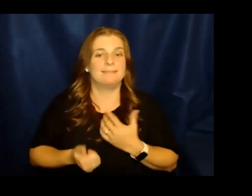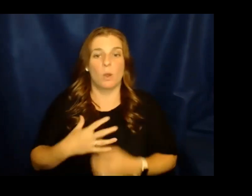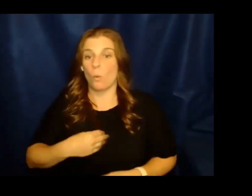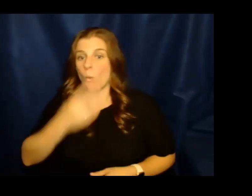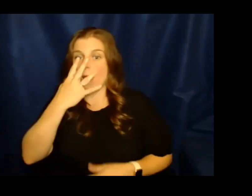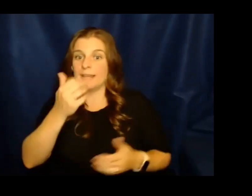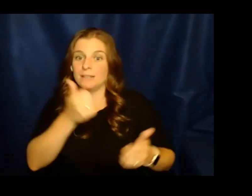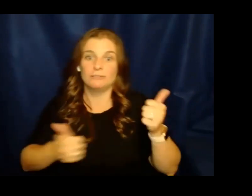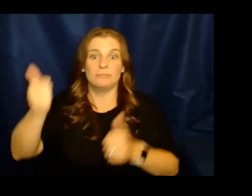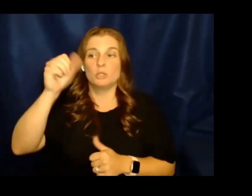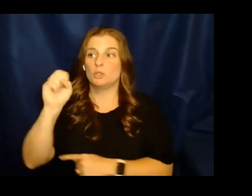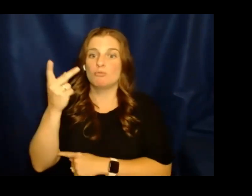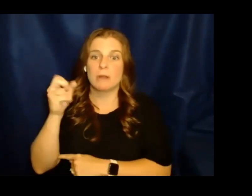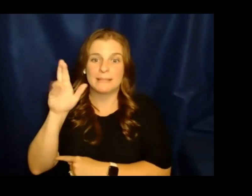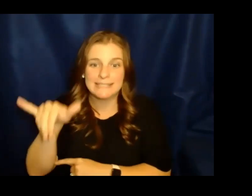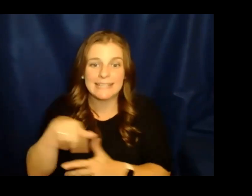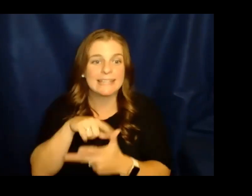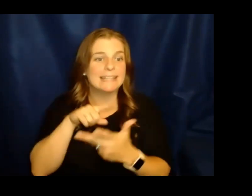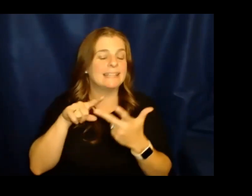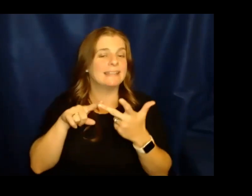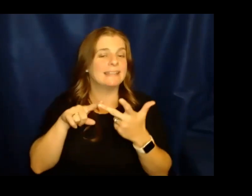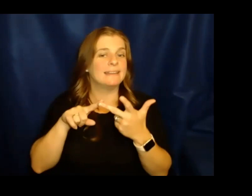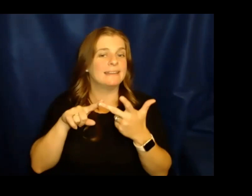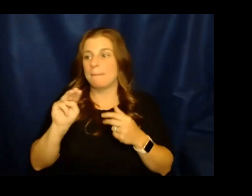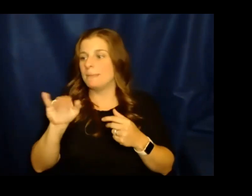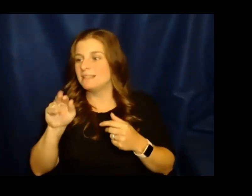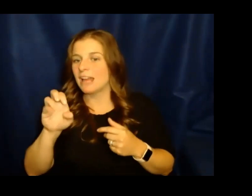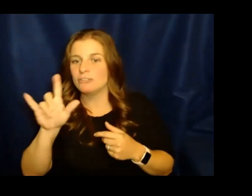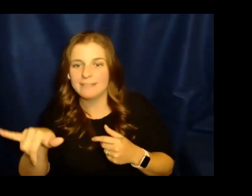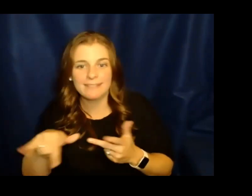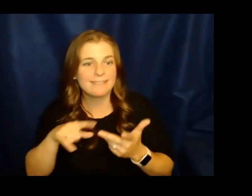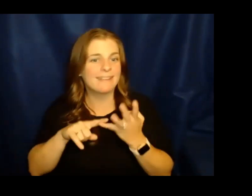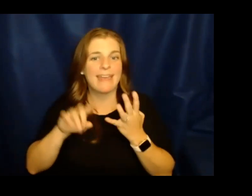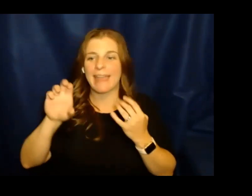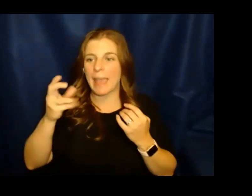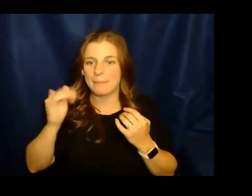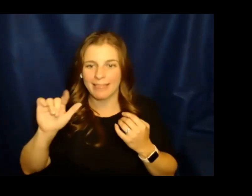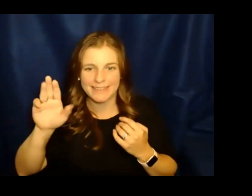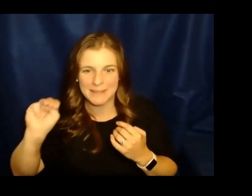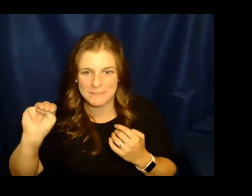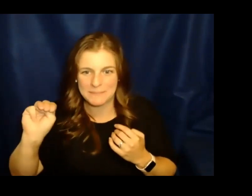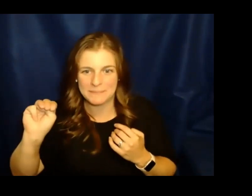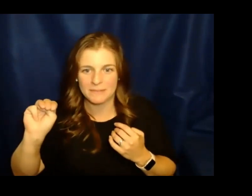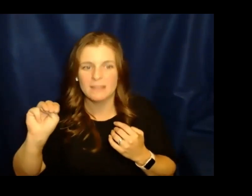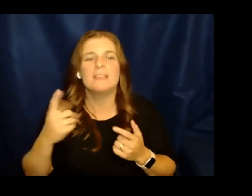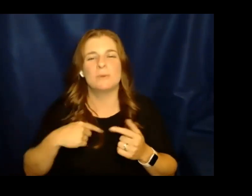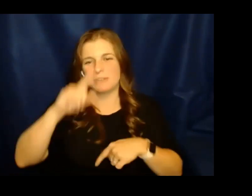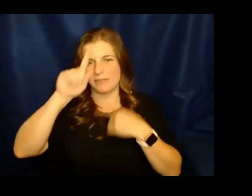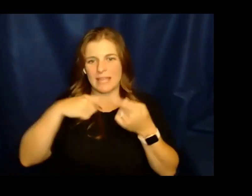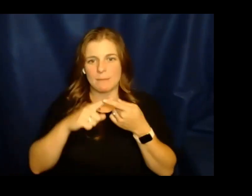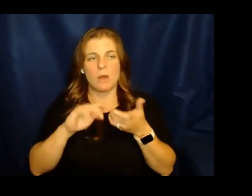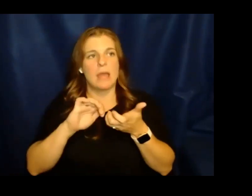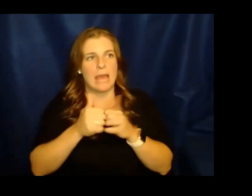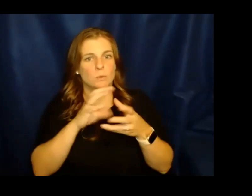and capitalism, to think about how we tell stories in ways that serve the whole of us and not just some of